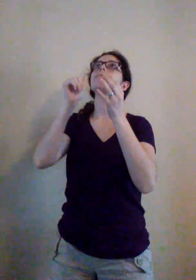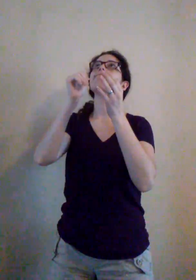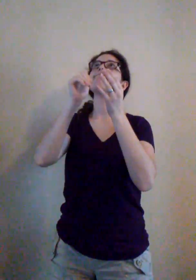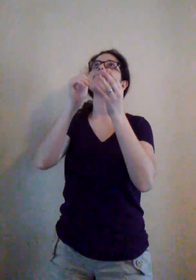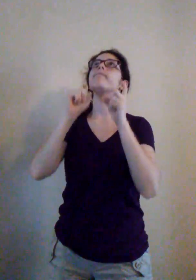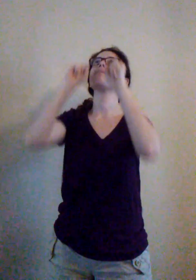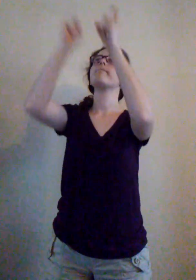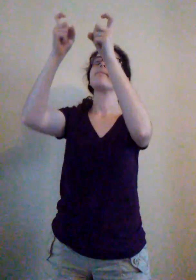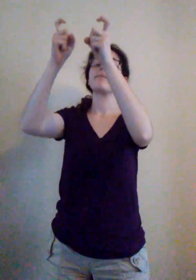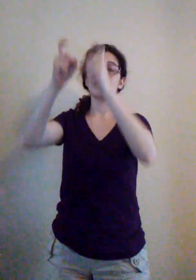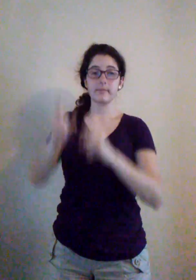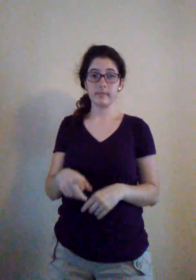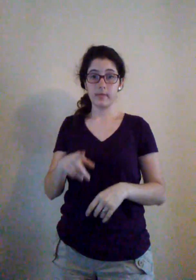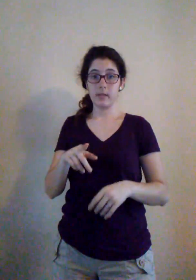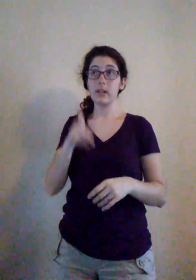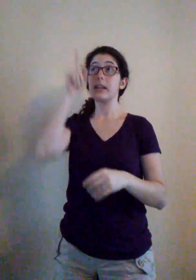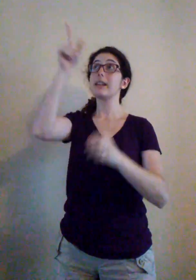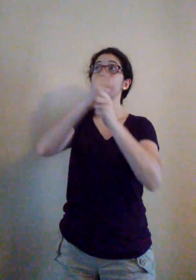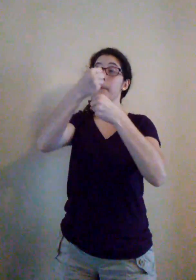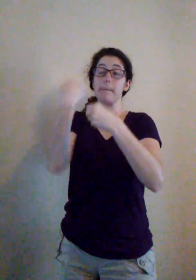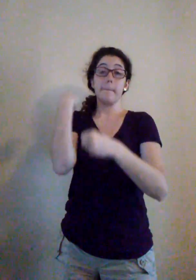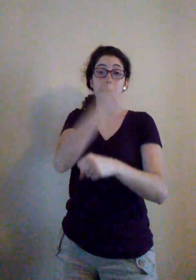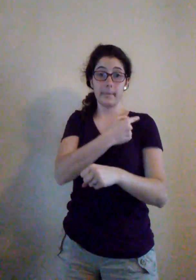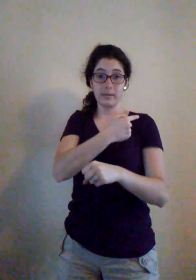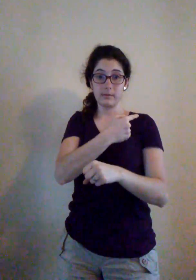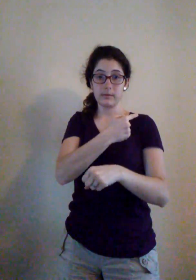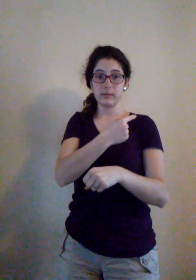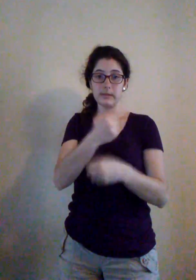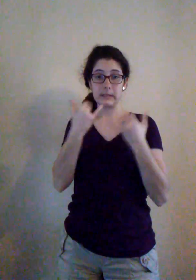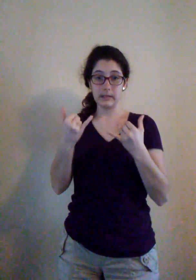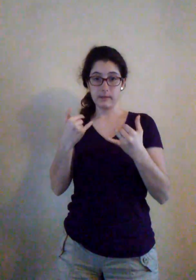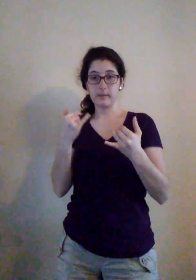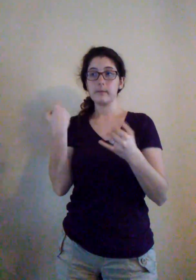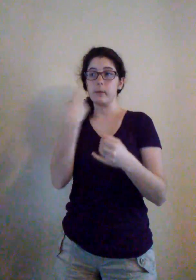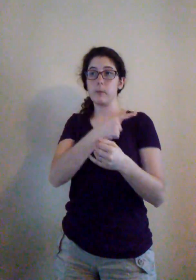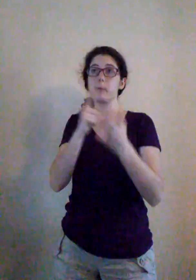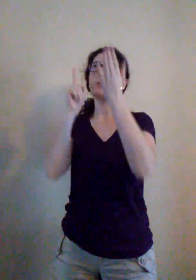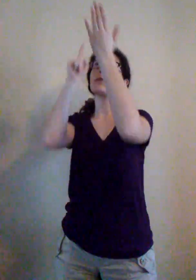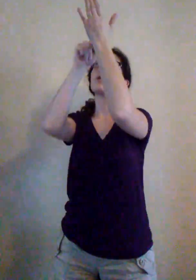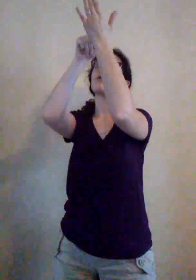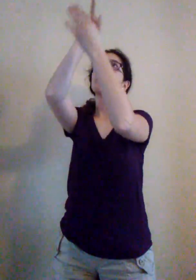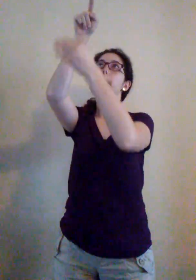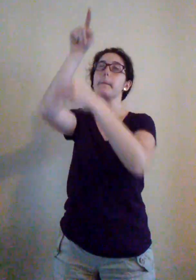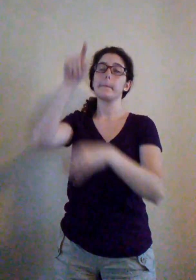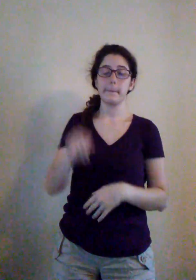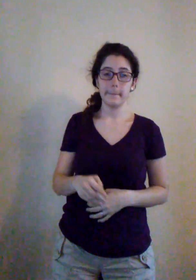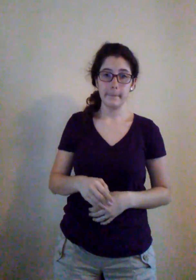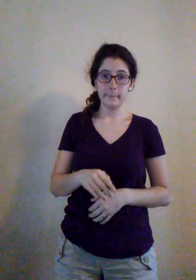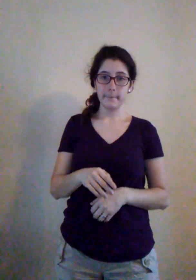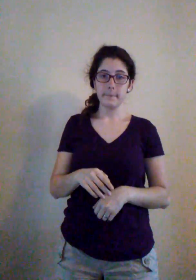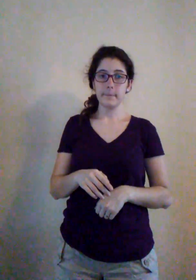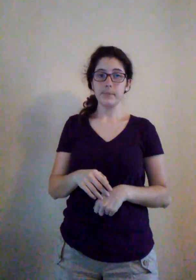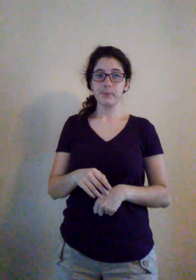we don't owe him is already betrayal. He knows what is best for us. So that sin